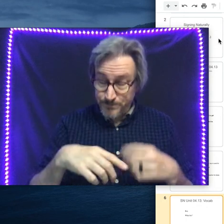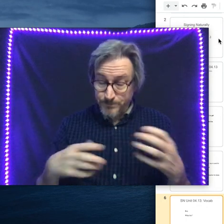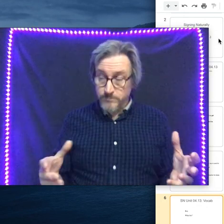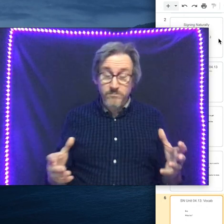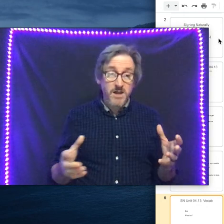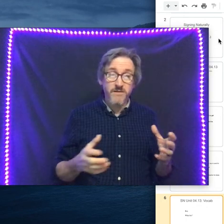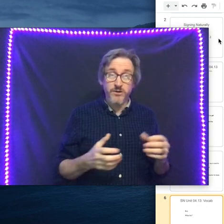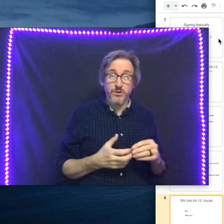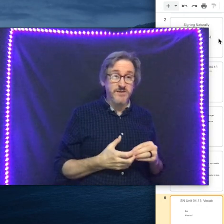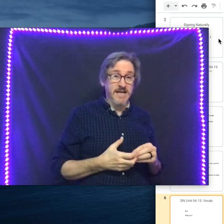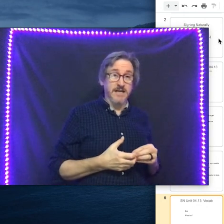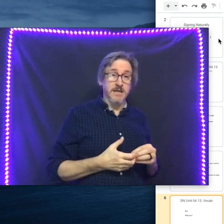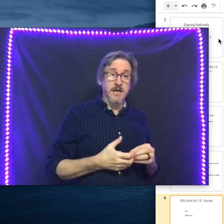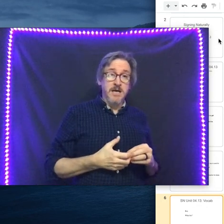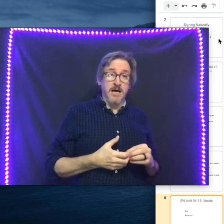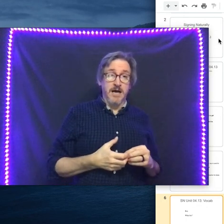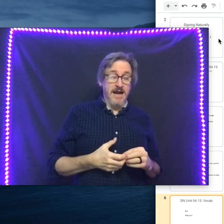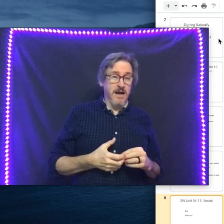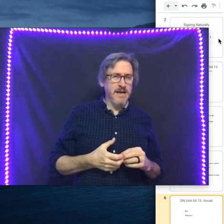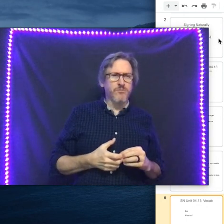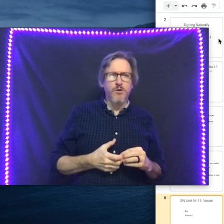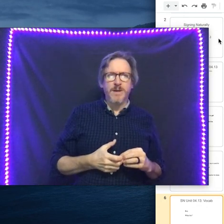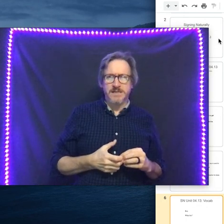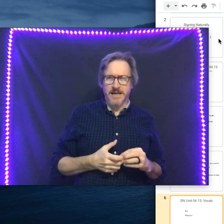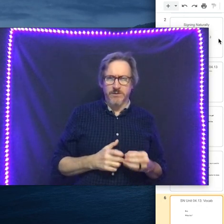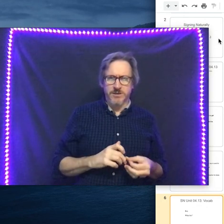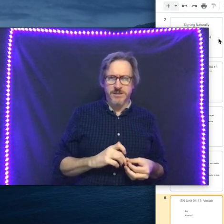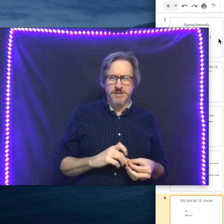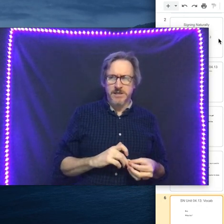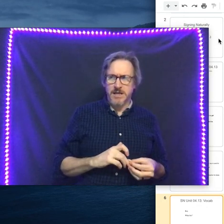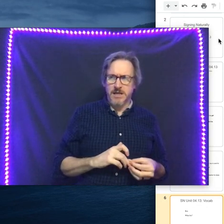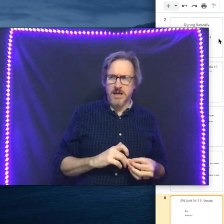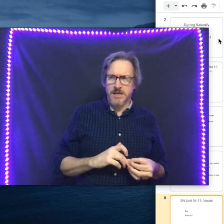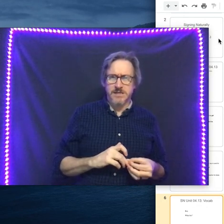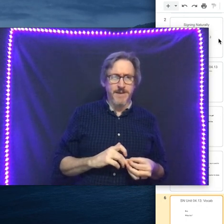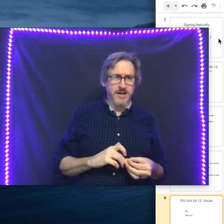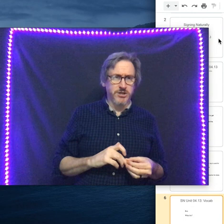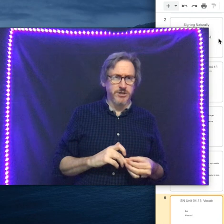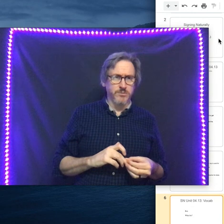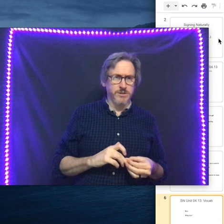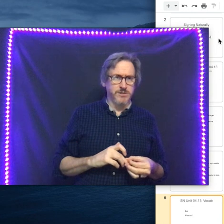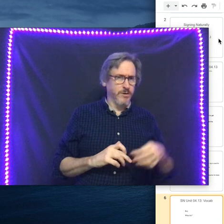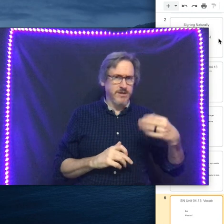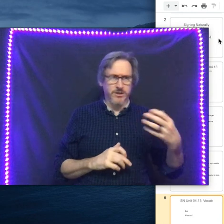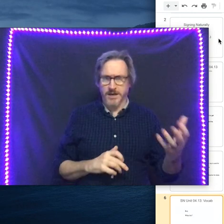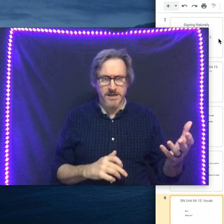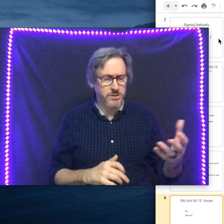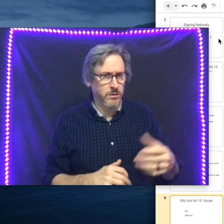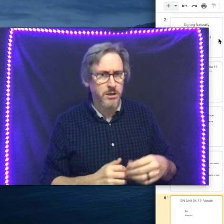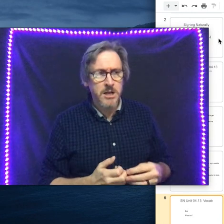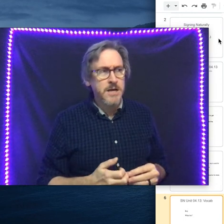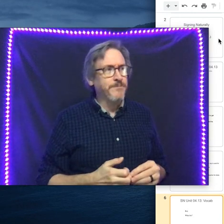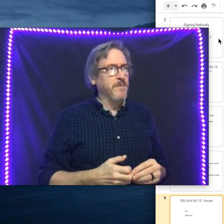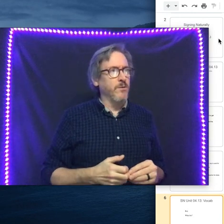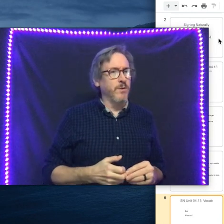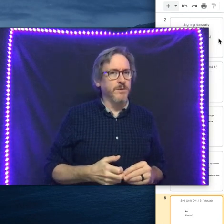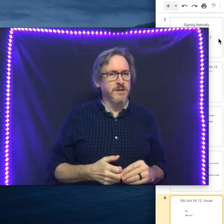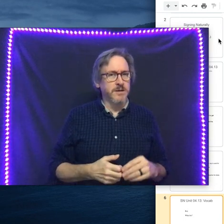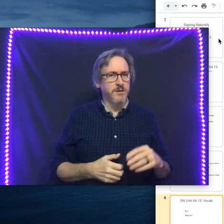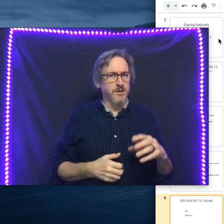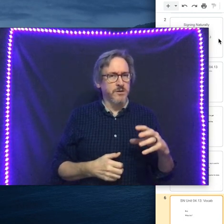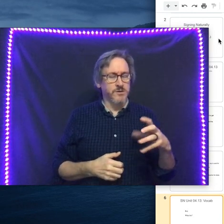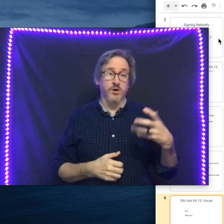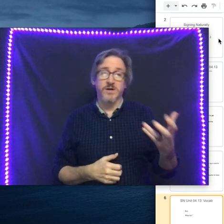four. If you've taken any of the Romance languages, Spanish was what I took in high school, and we